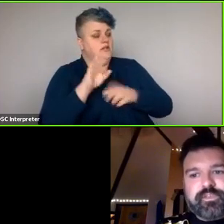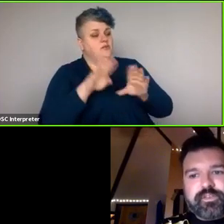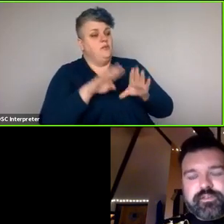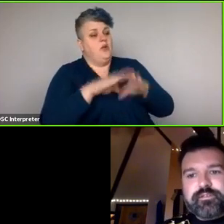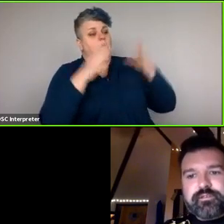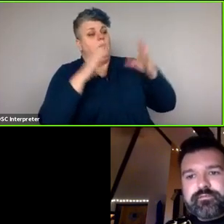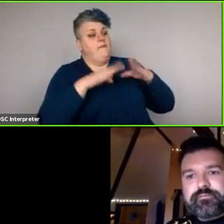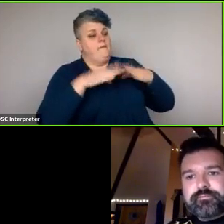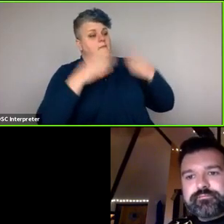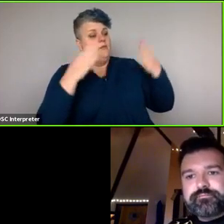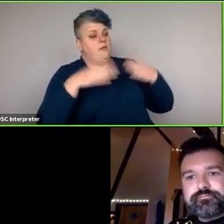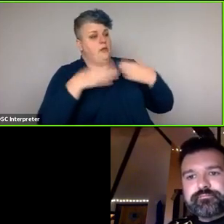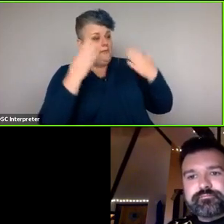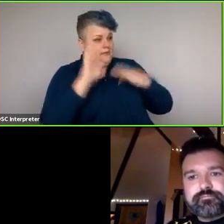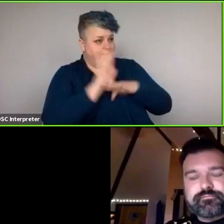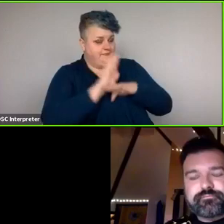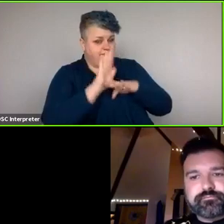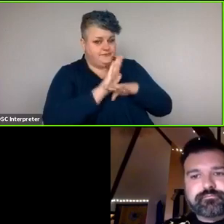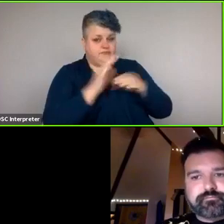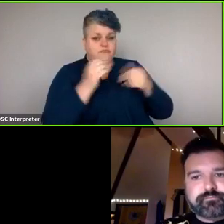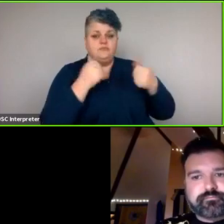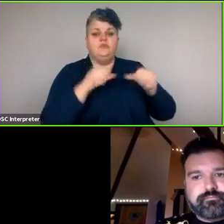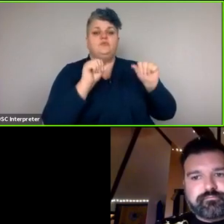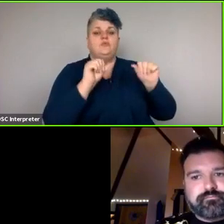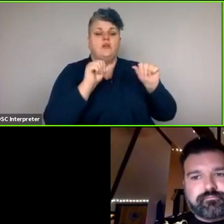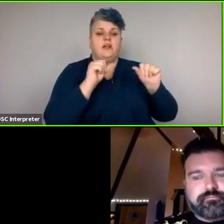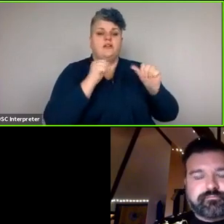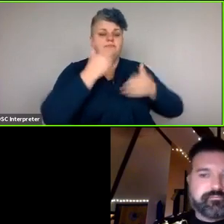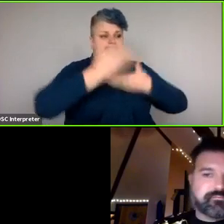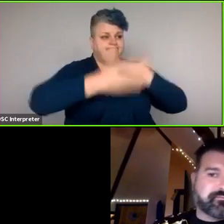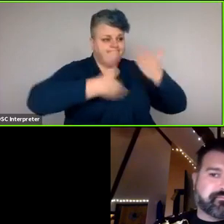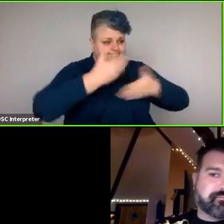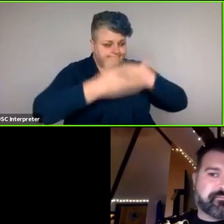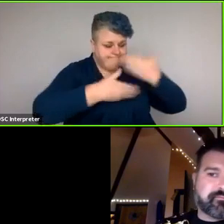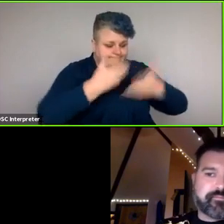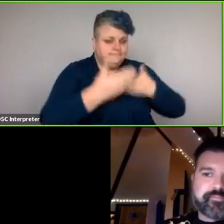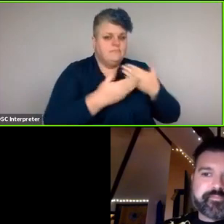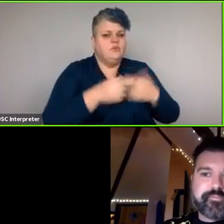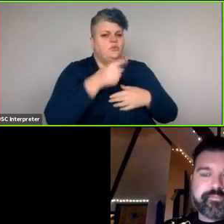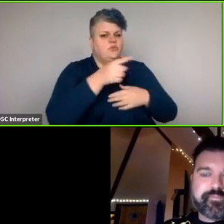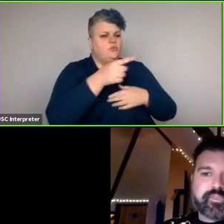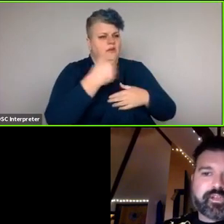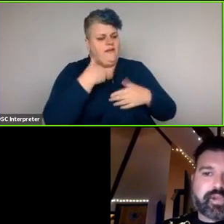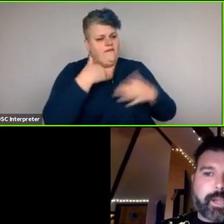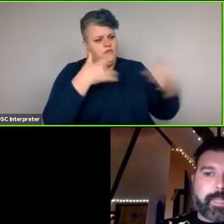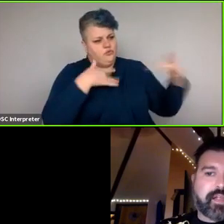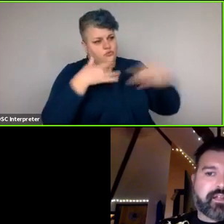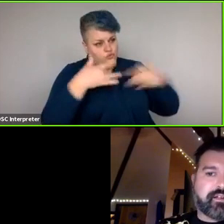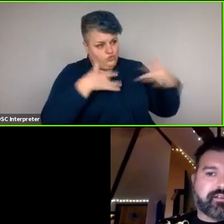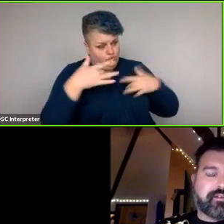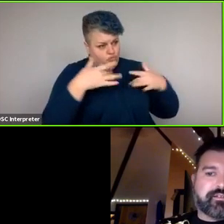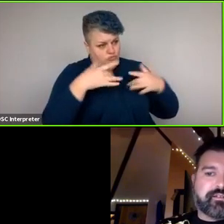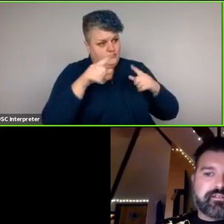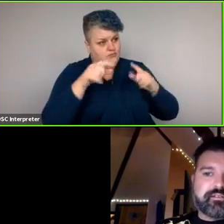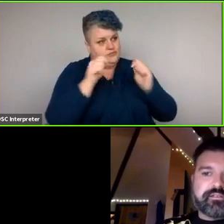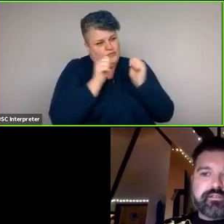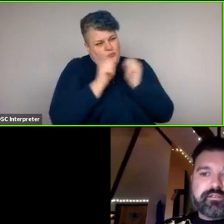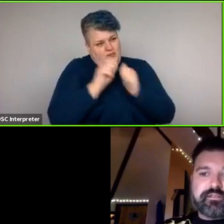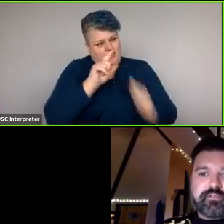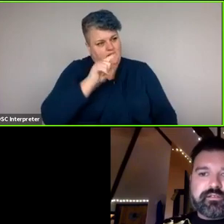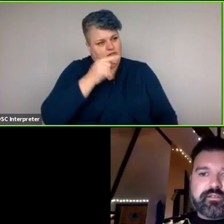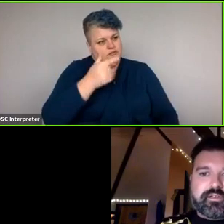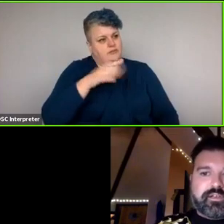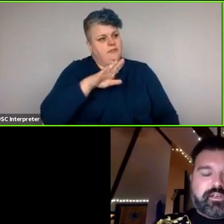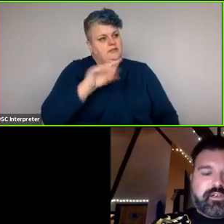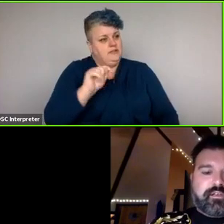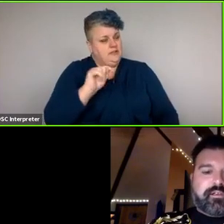as we try to get things moving again, do you have any concerns that are specific to the LGBT